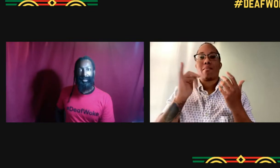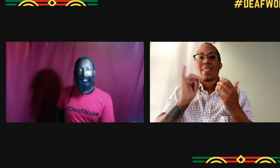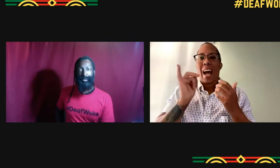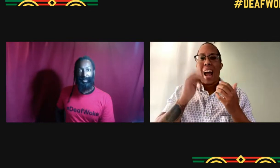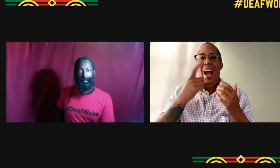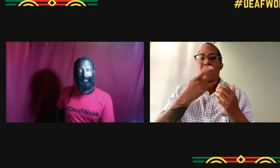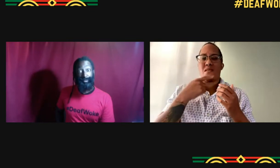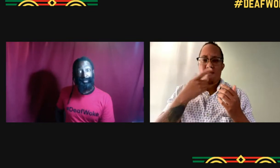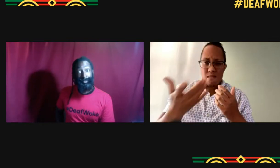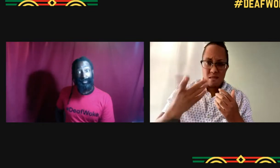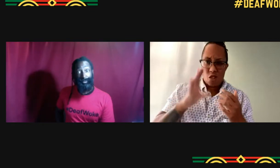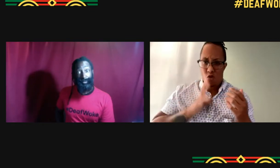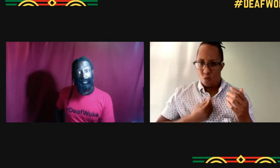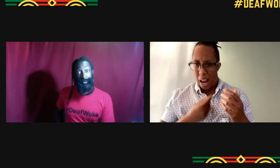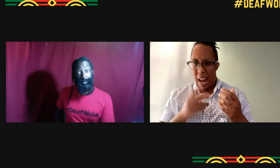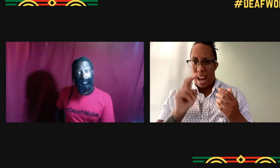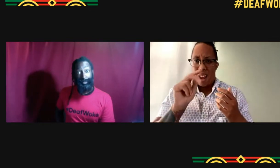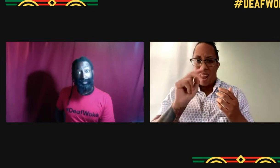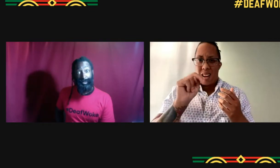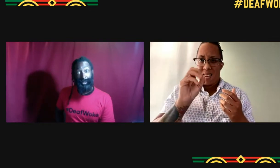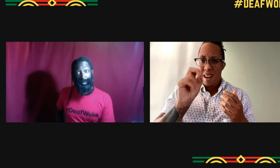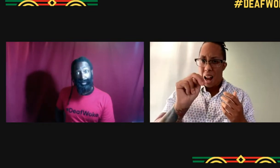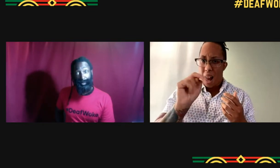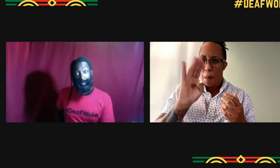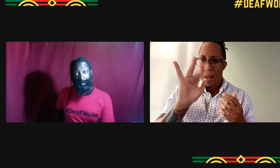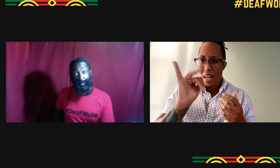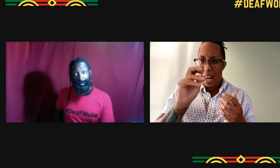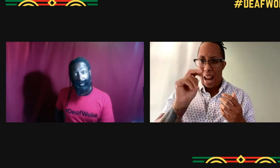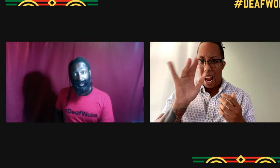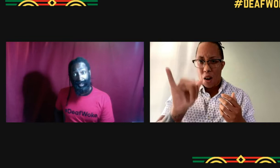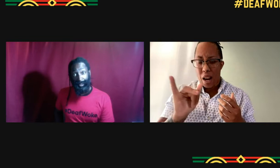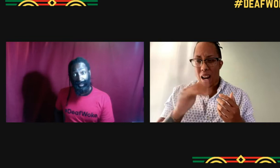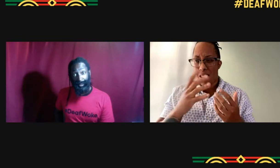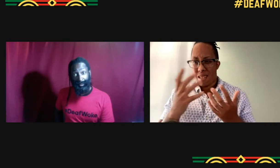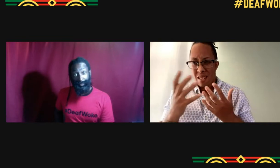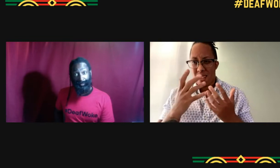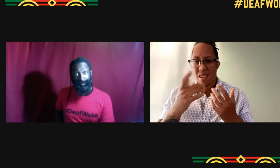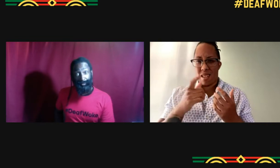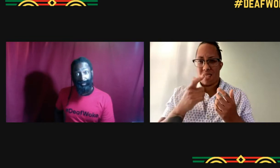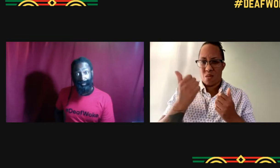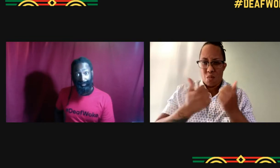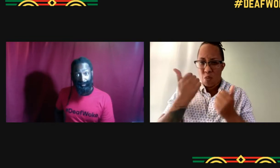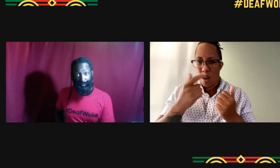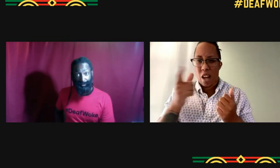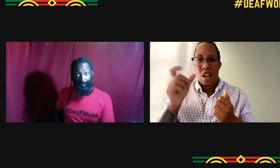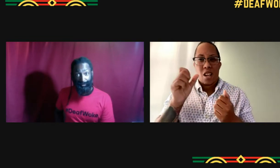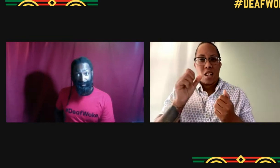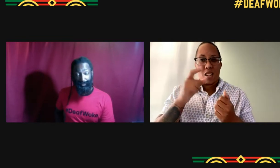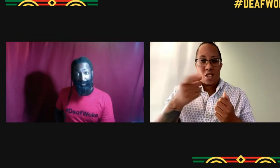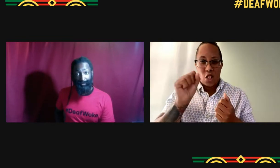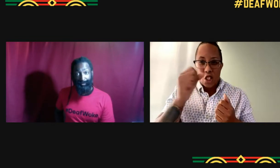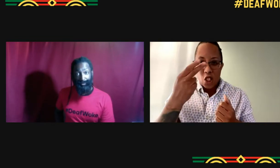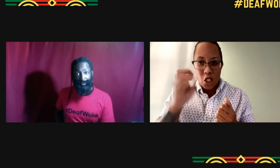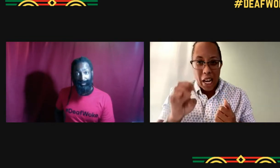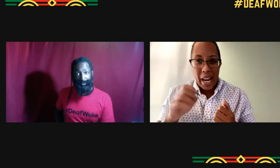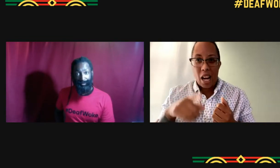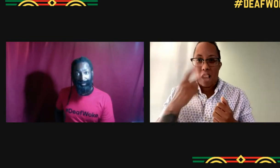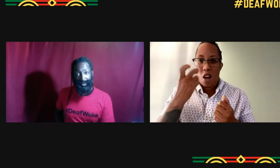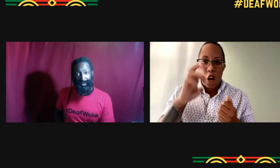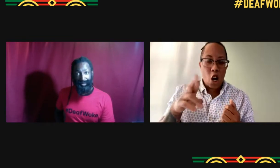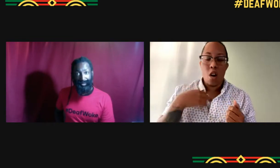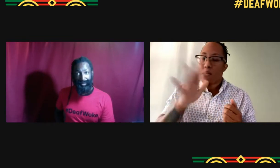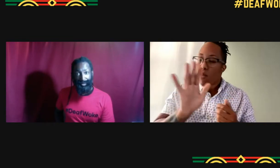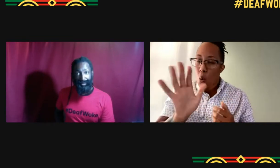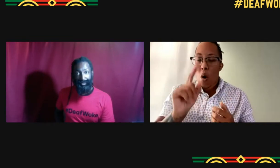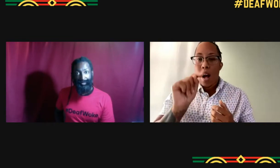journey. When I approach people, when I interact with people, when I say I'm trans or I'm non-binary, they say, well, which